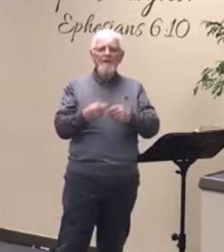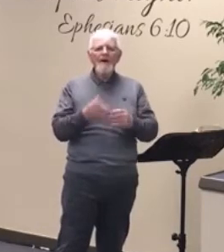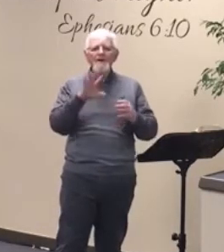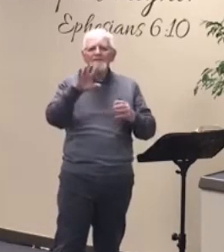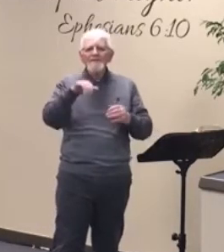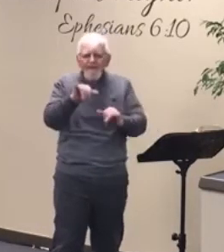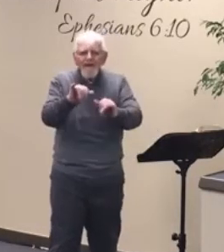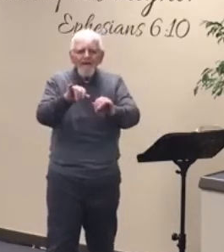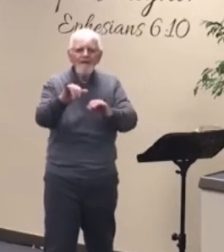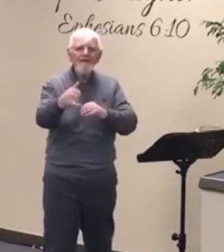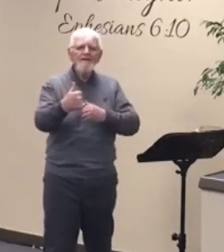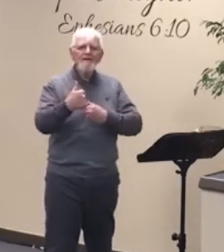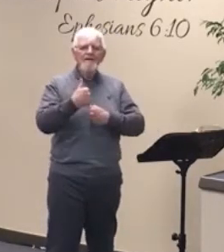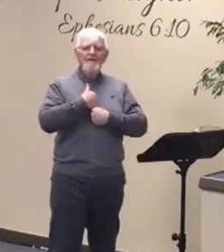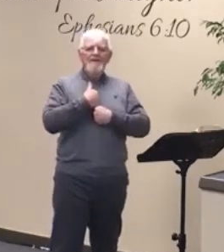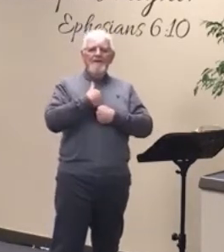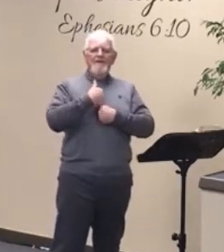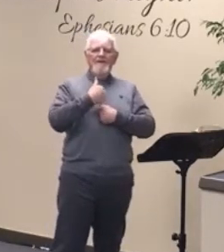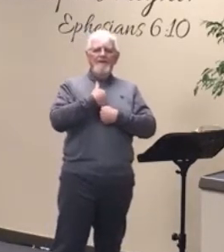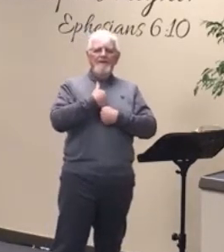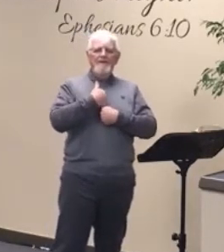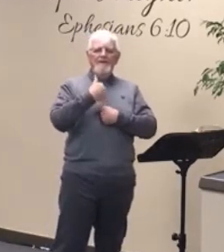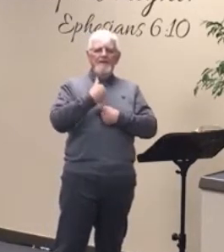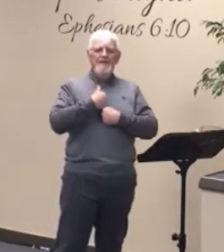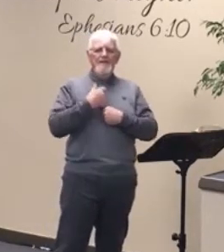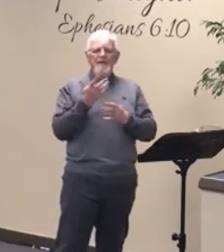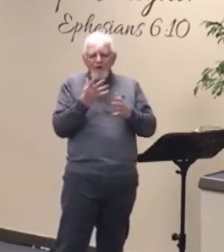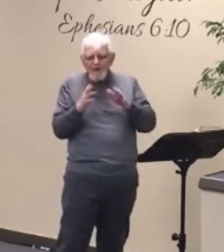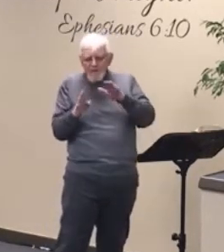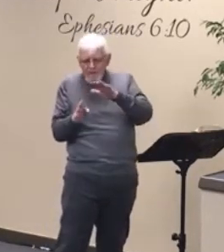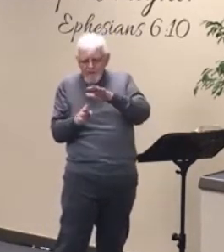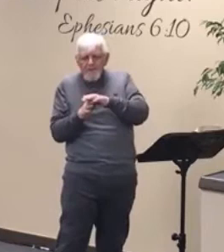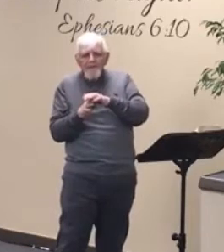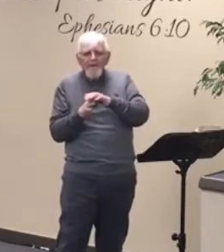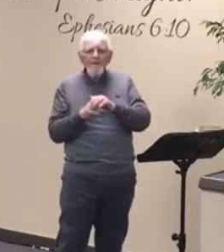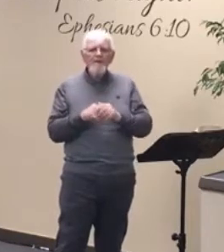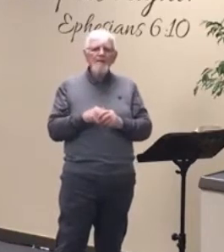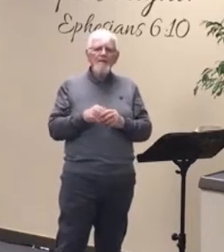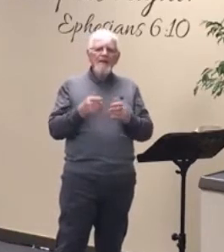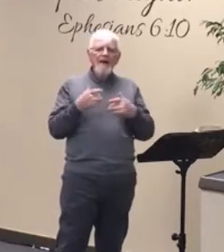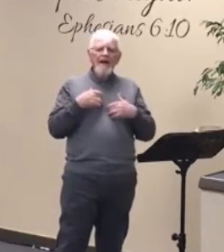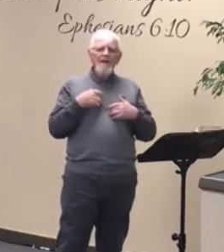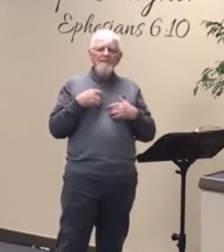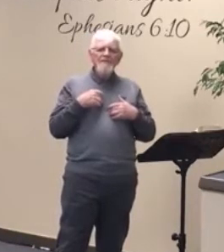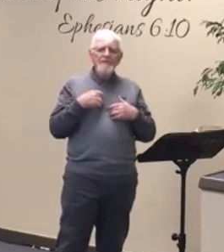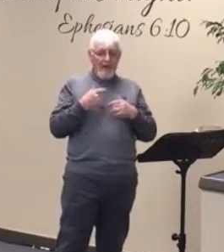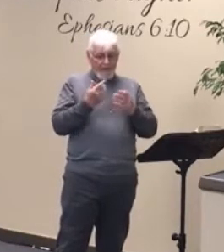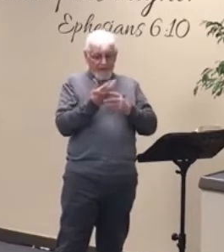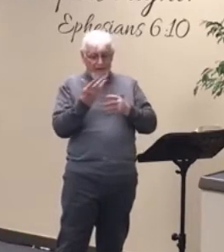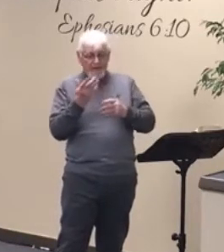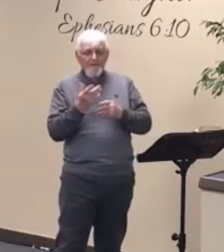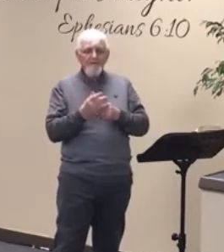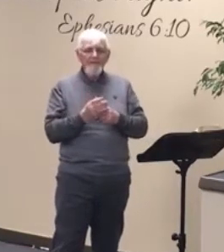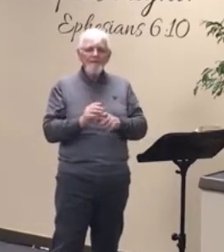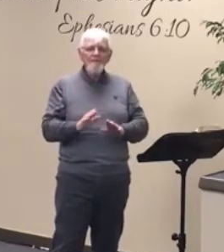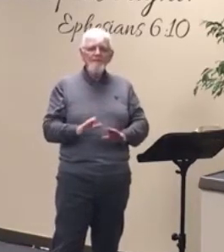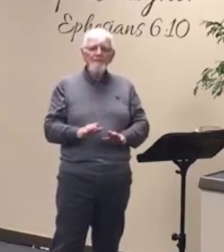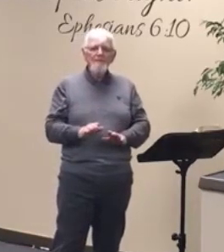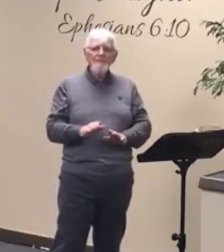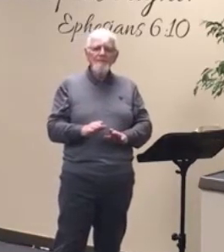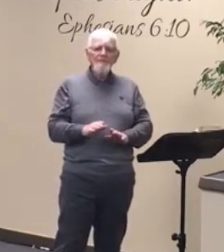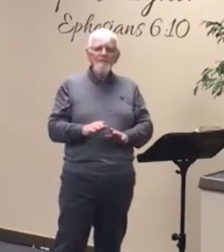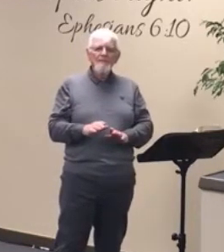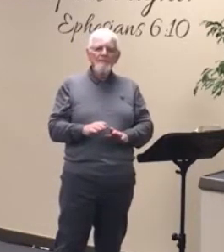you. So what is humility? Humility has an element of lowliness, has an element